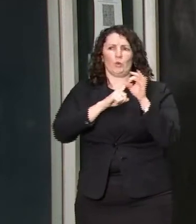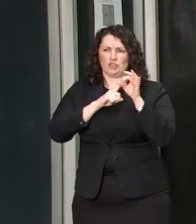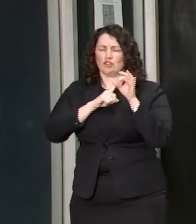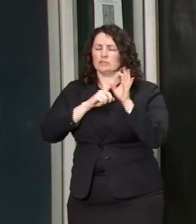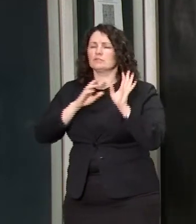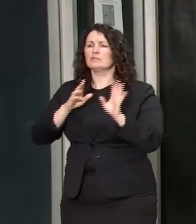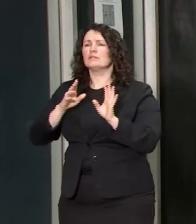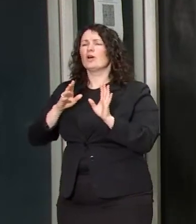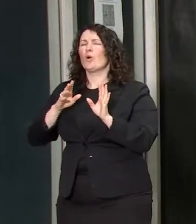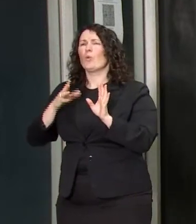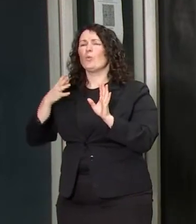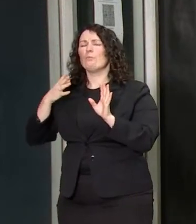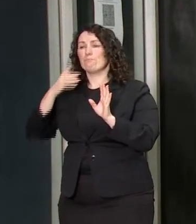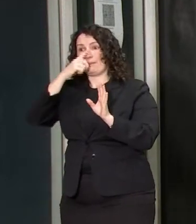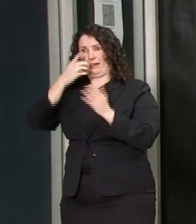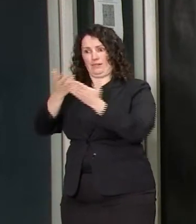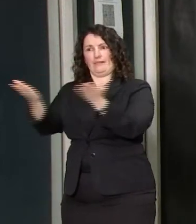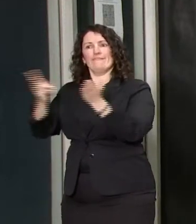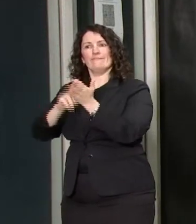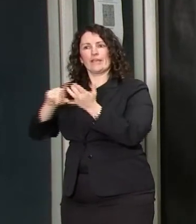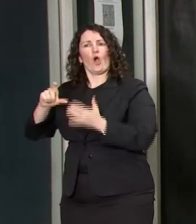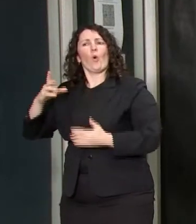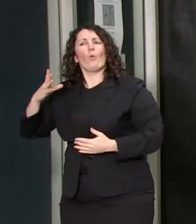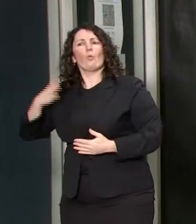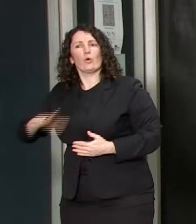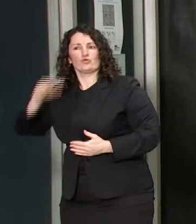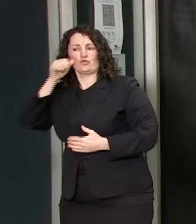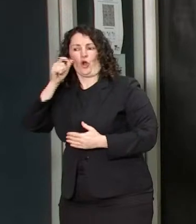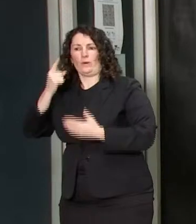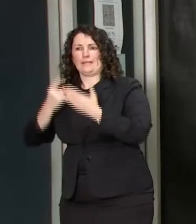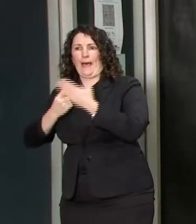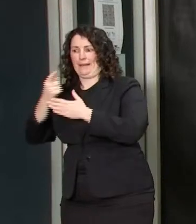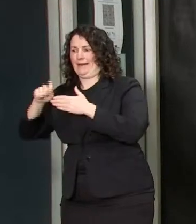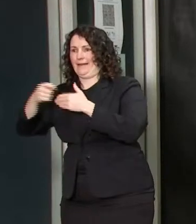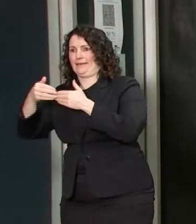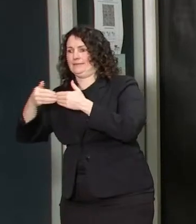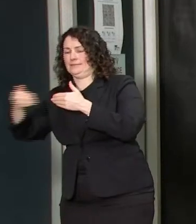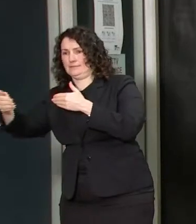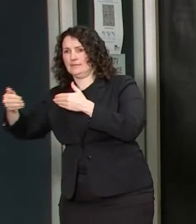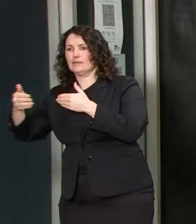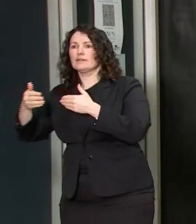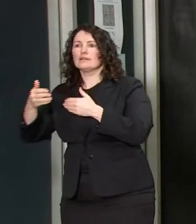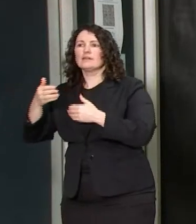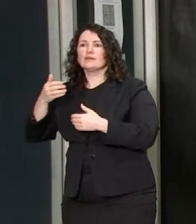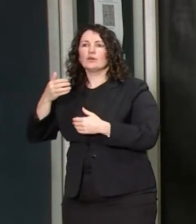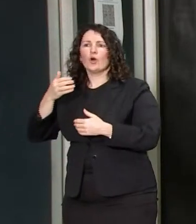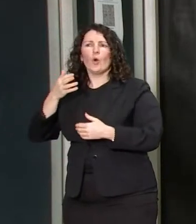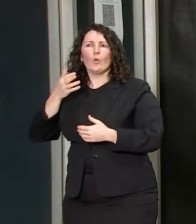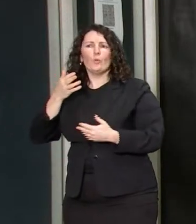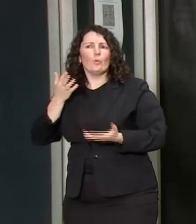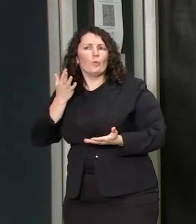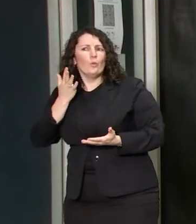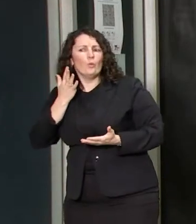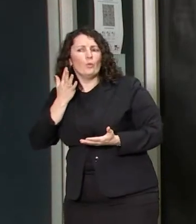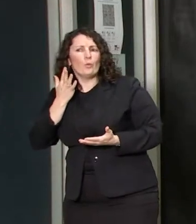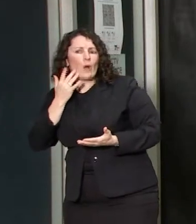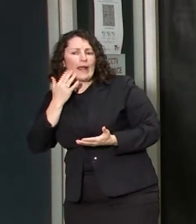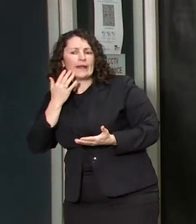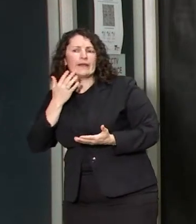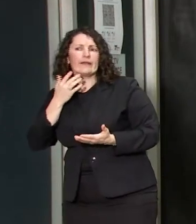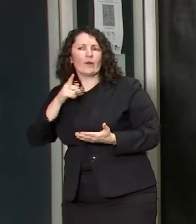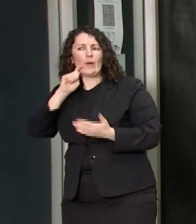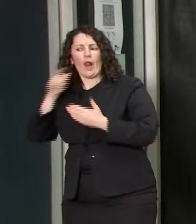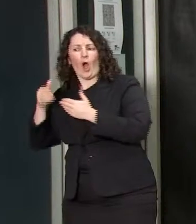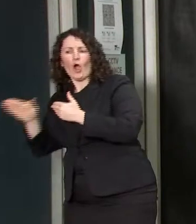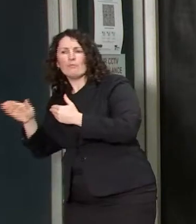going to happen. So what would cause you to crank restrictions up again? What sort of things or results should people